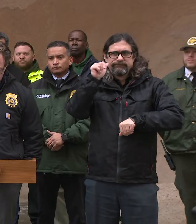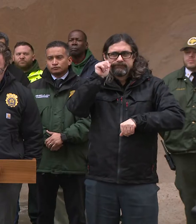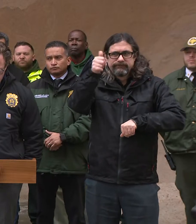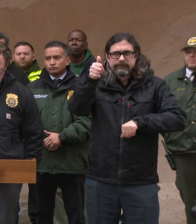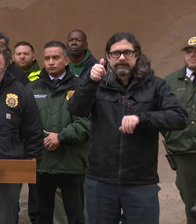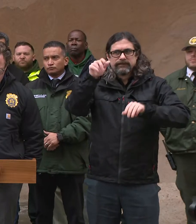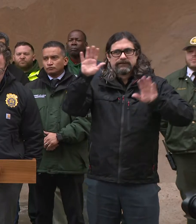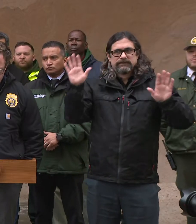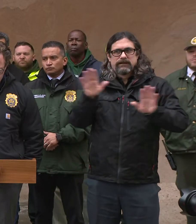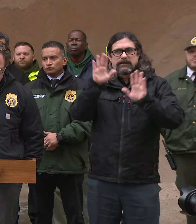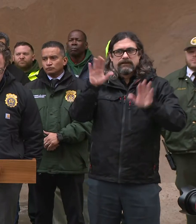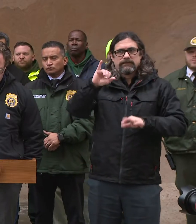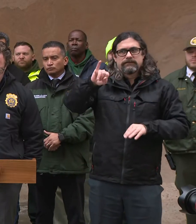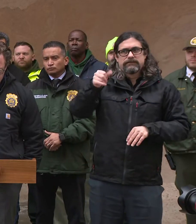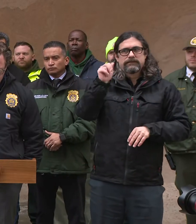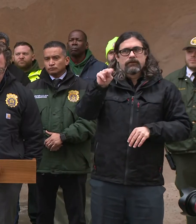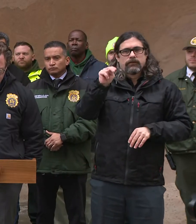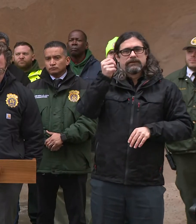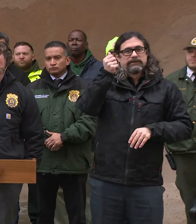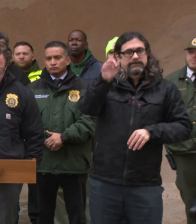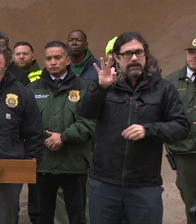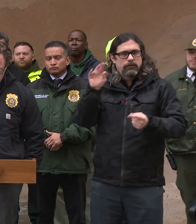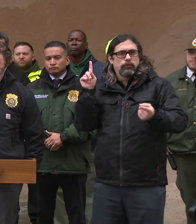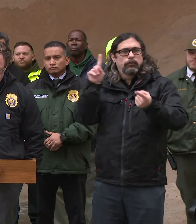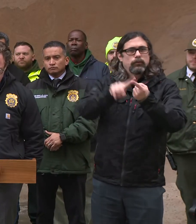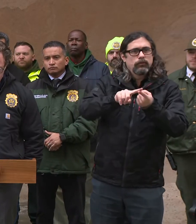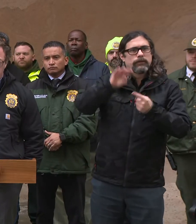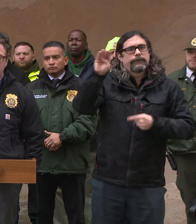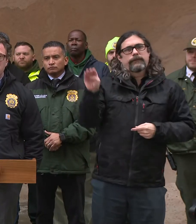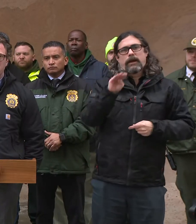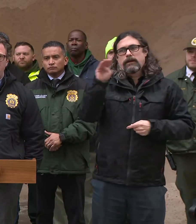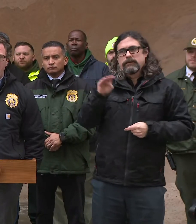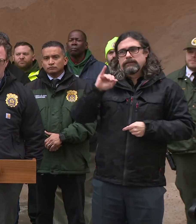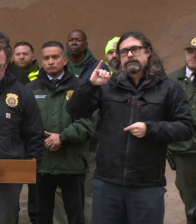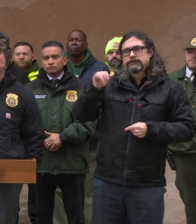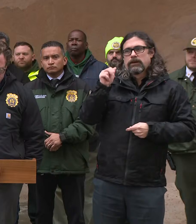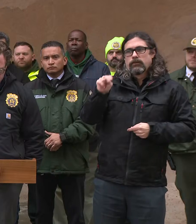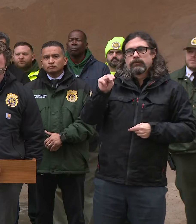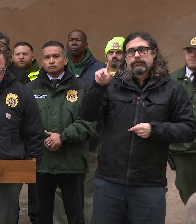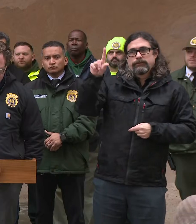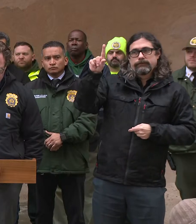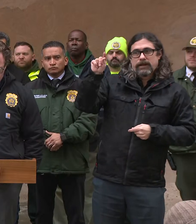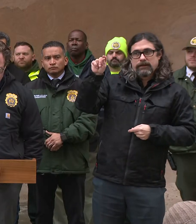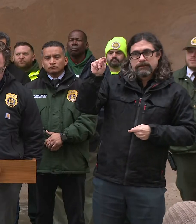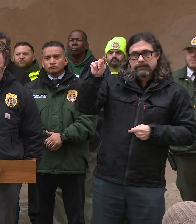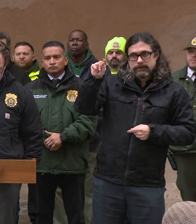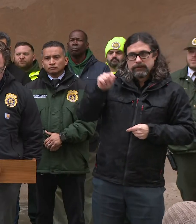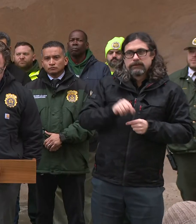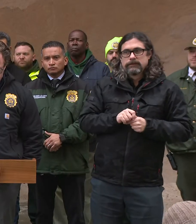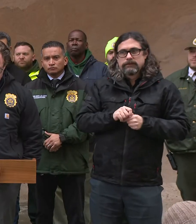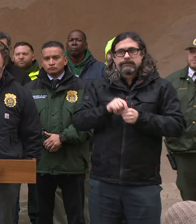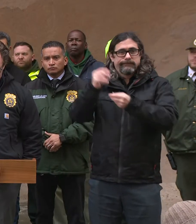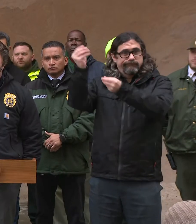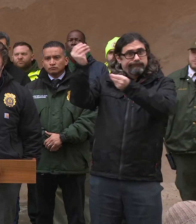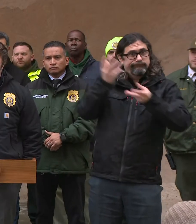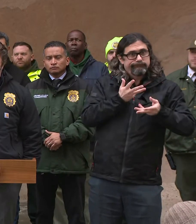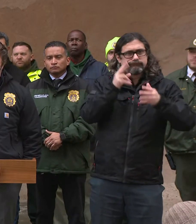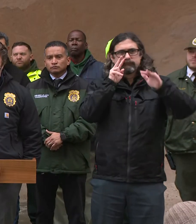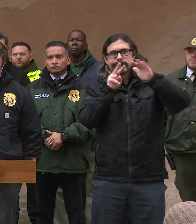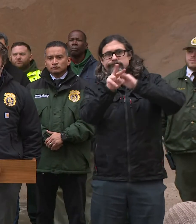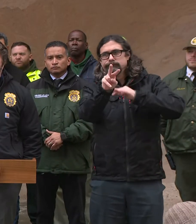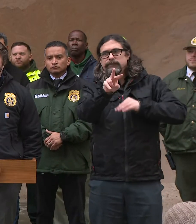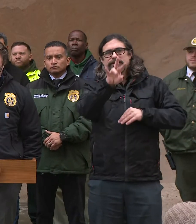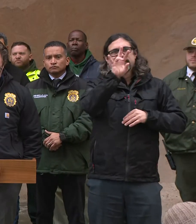Mayor Adams mentioned, we are expecting 2 to 5 inches of snow accumulation with the potential for higher amounts if the forecast changes.